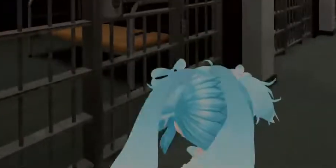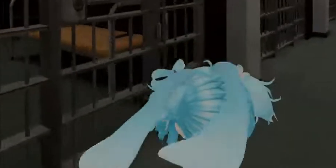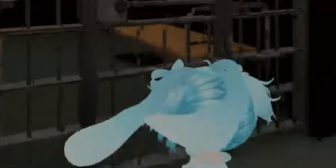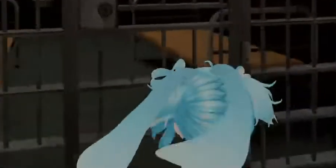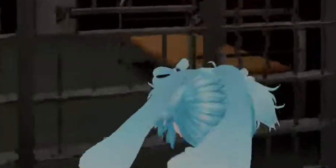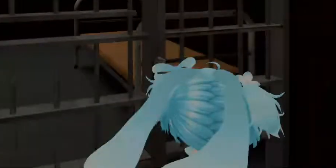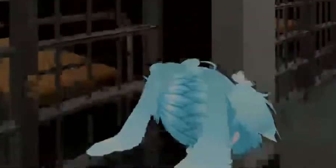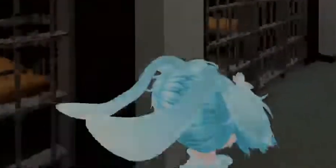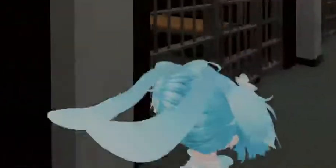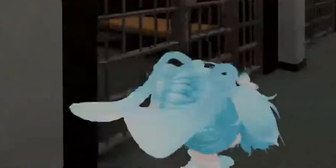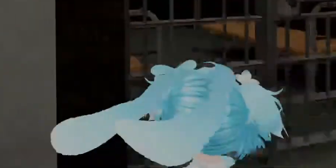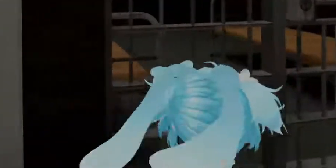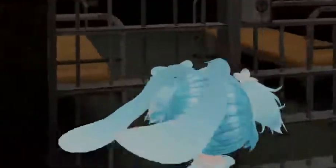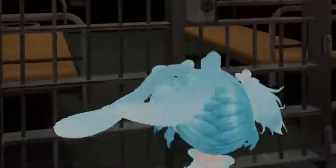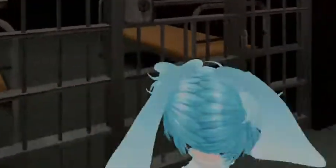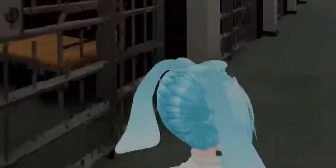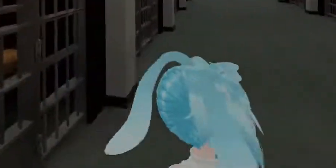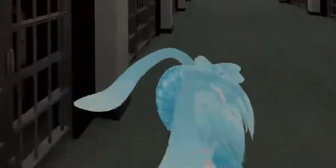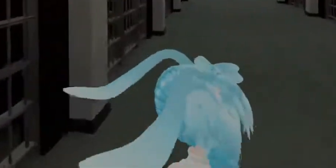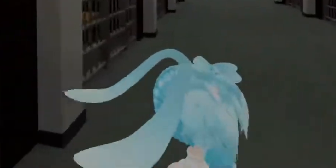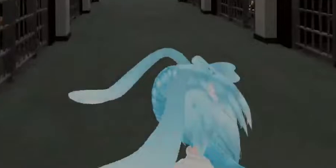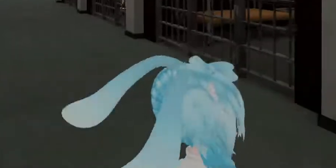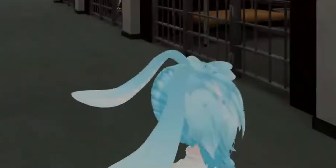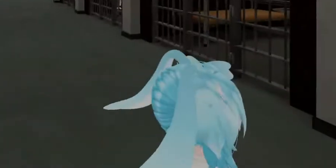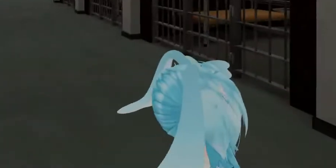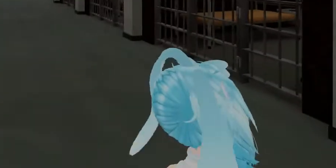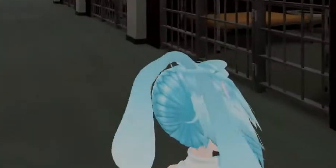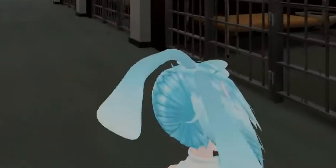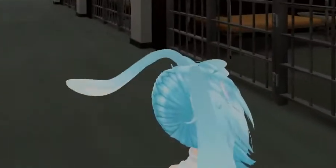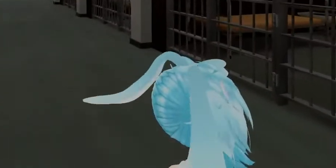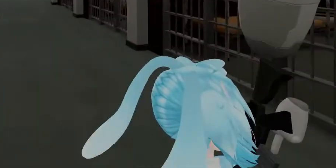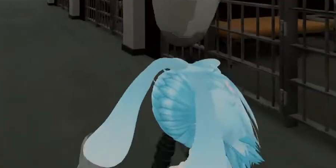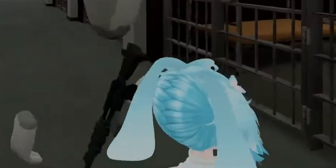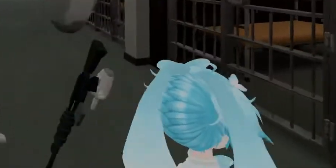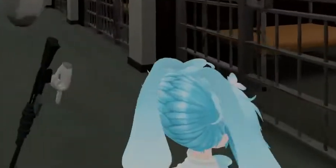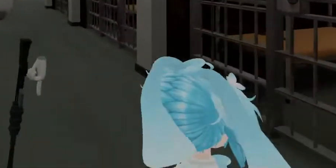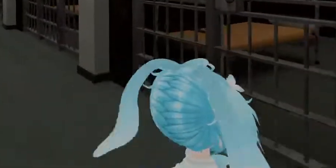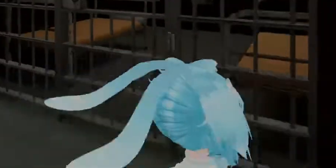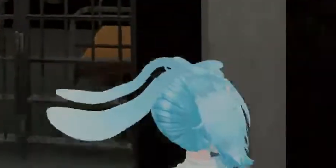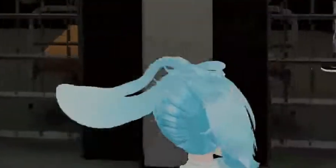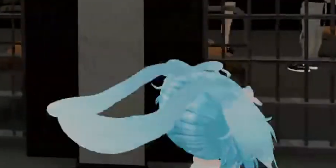The cell doors will open in 30 seconds.